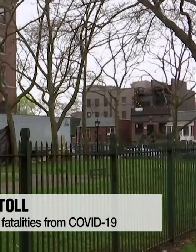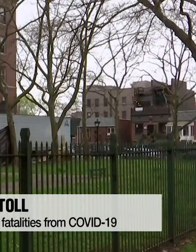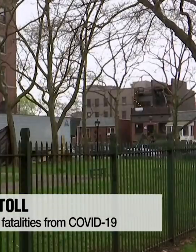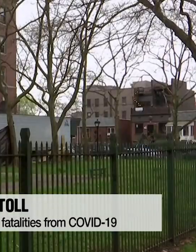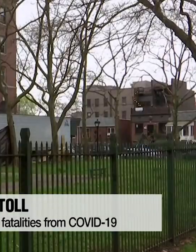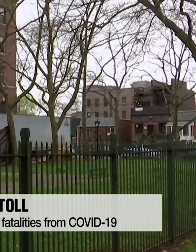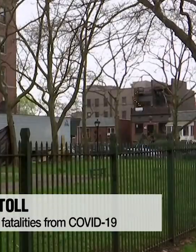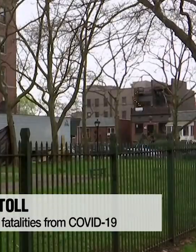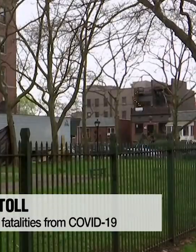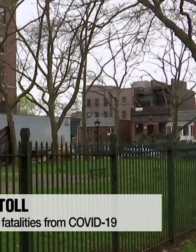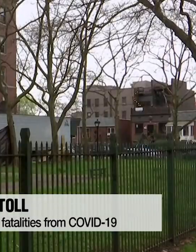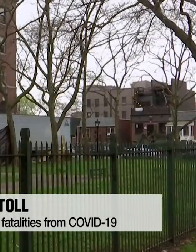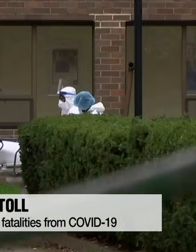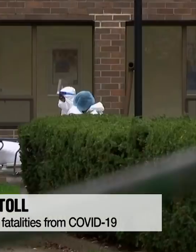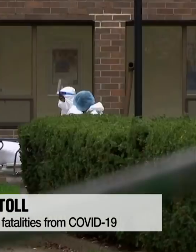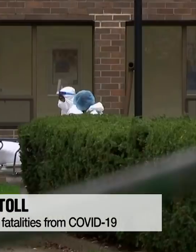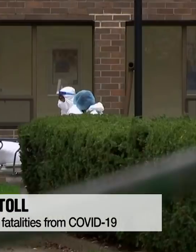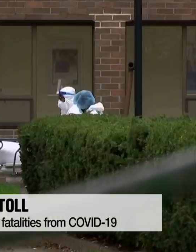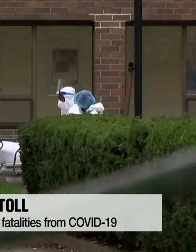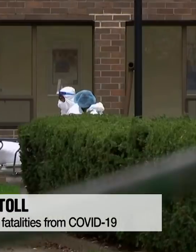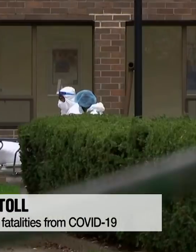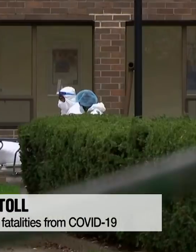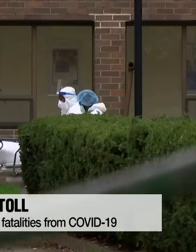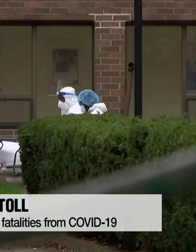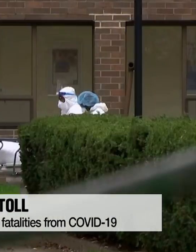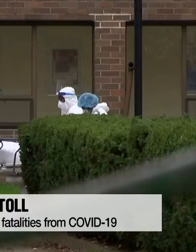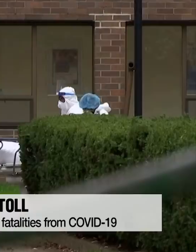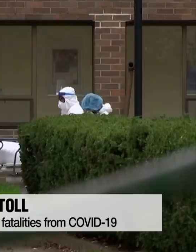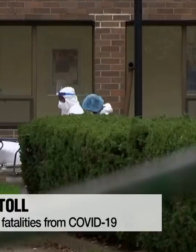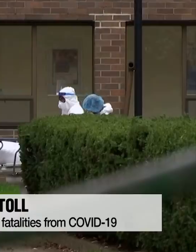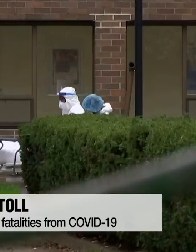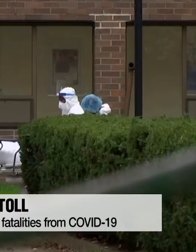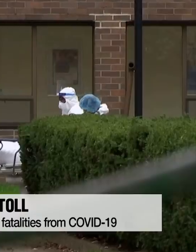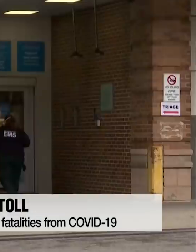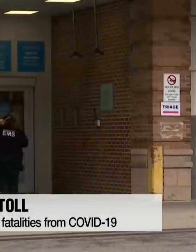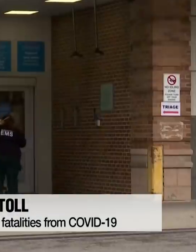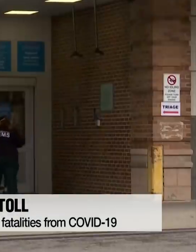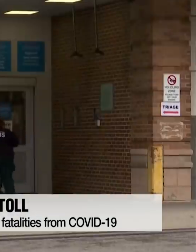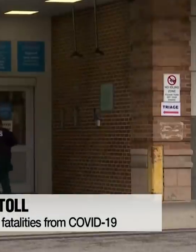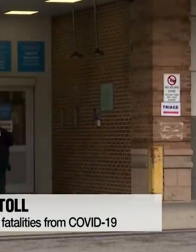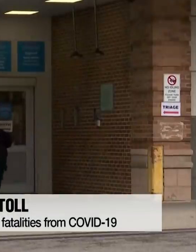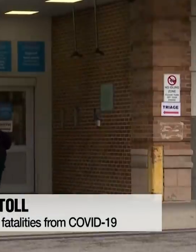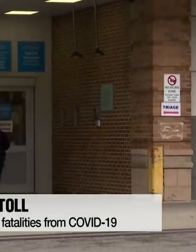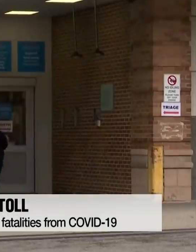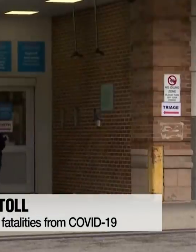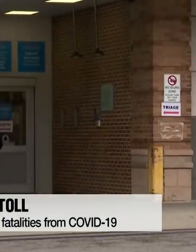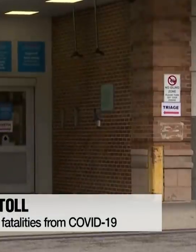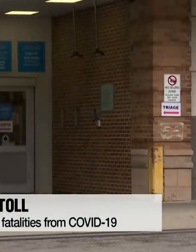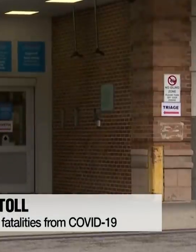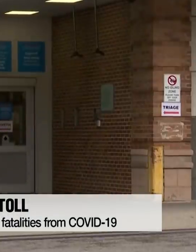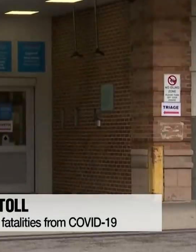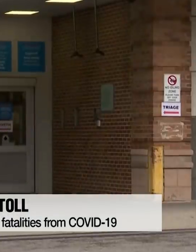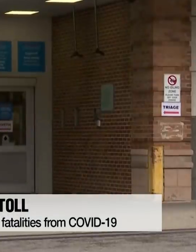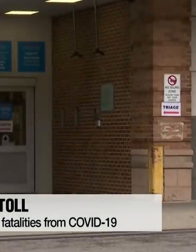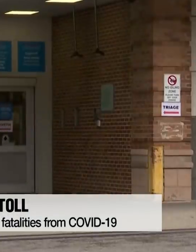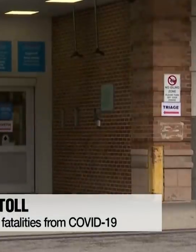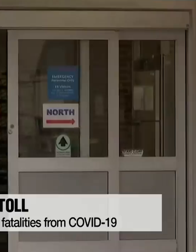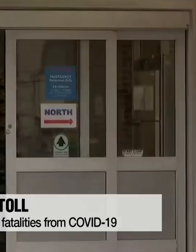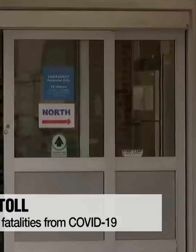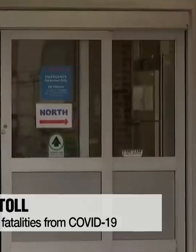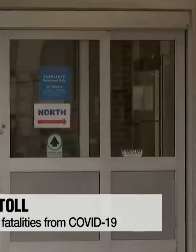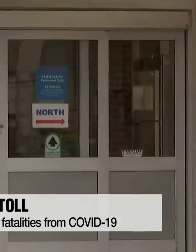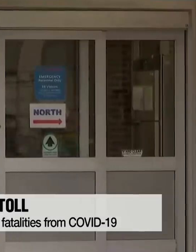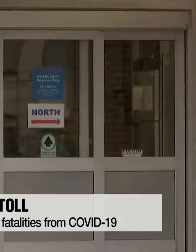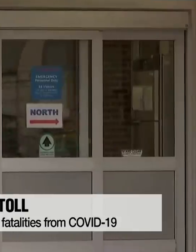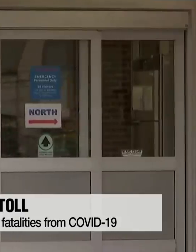The U.S. now has the highest number of COVID-19-related deaths in the world. As of Saturday local time, there were more than 20,000